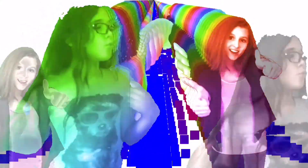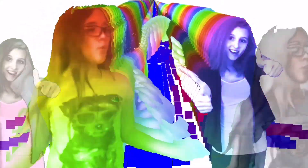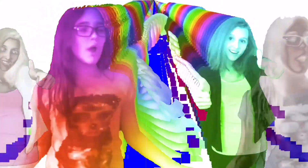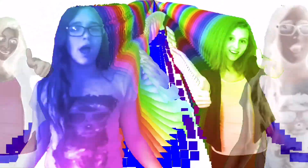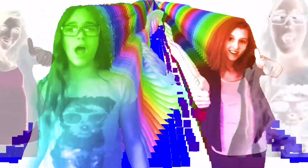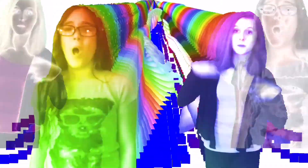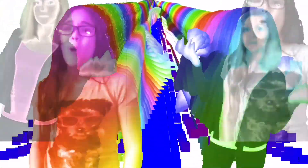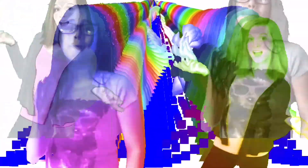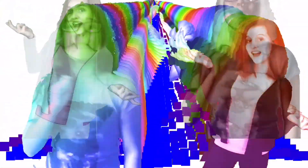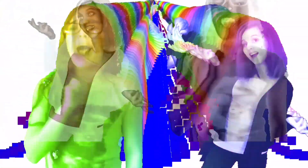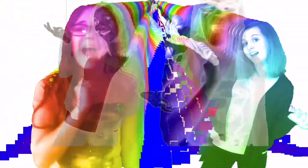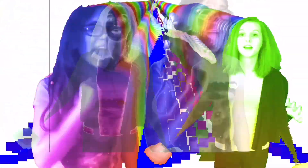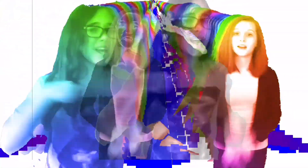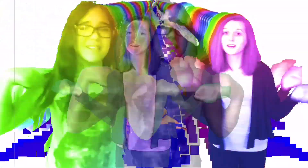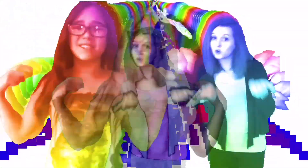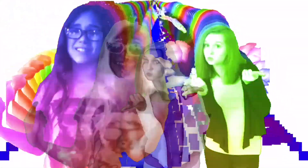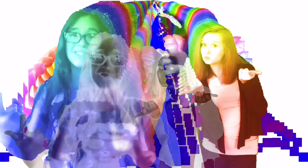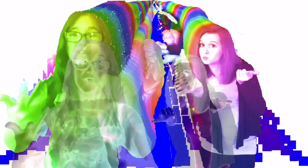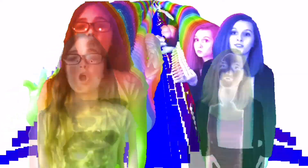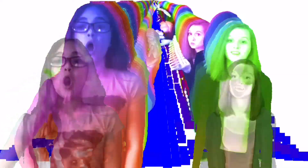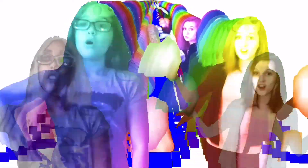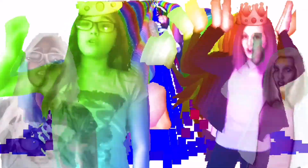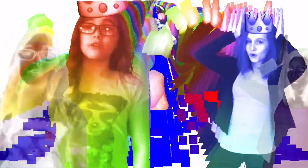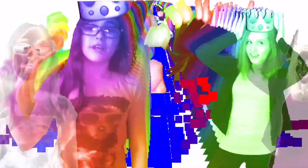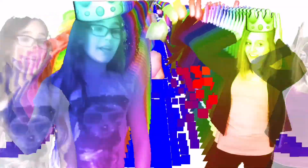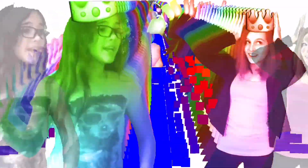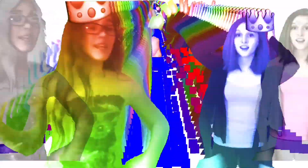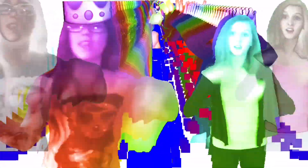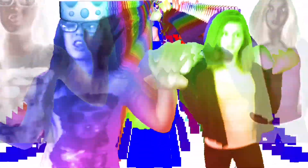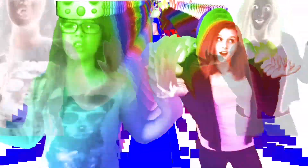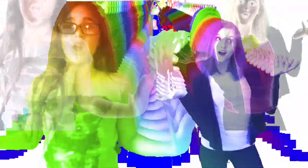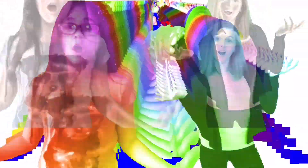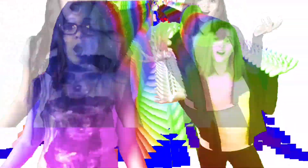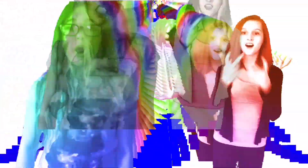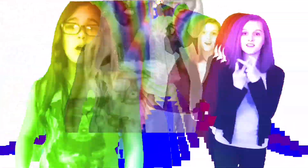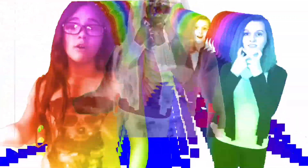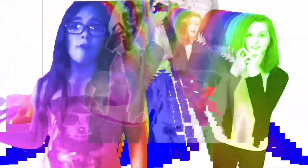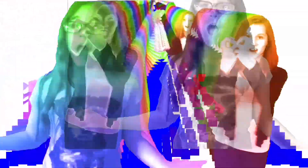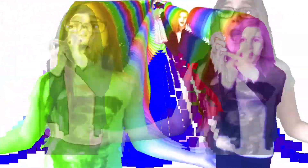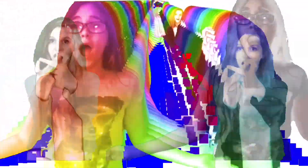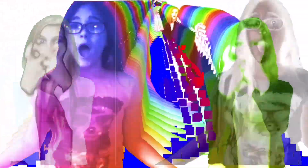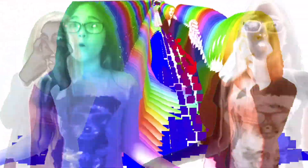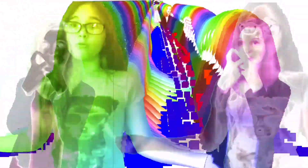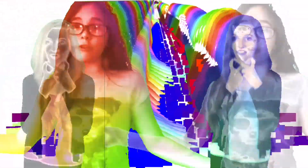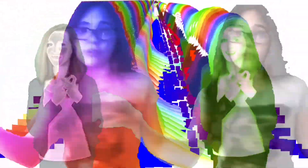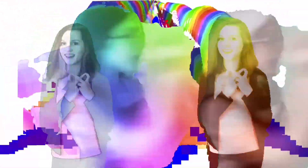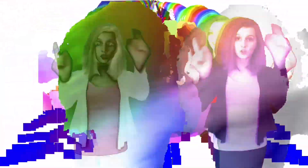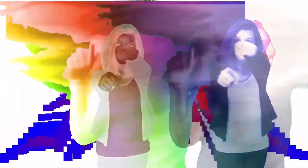I will make you queen of